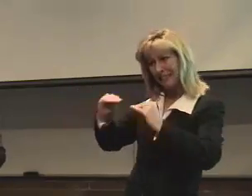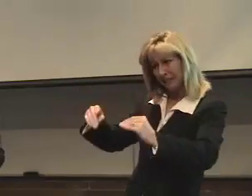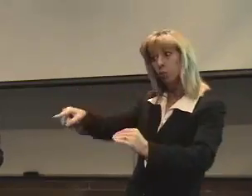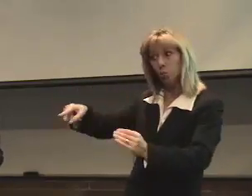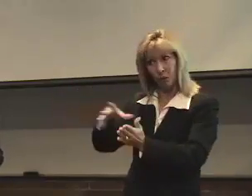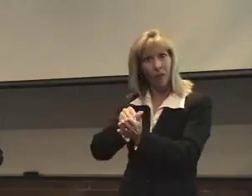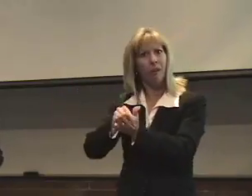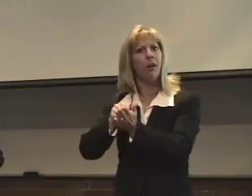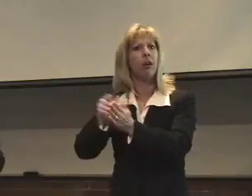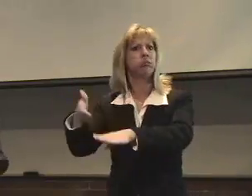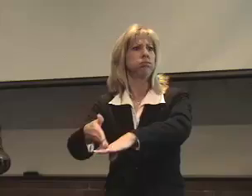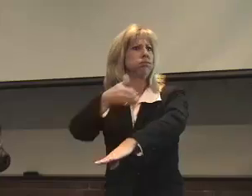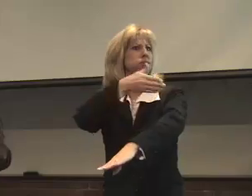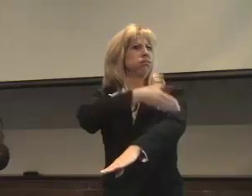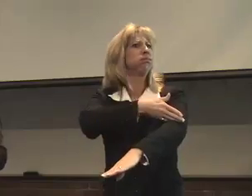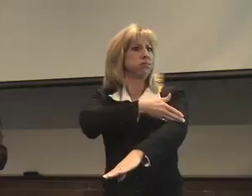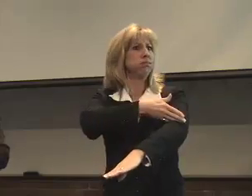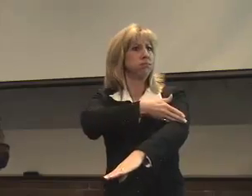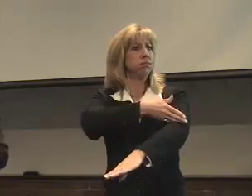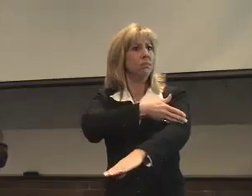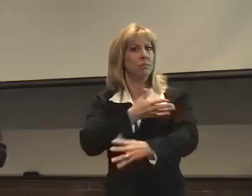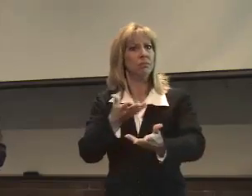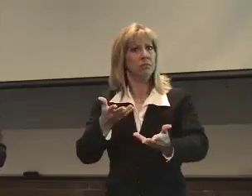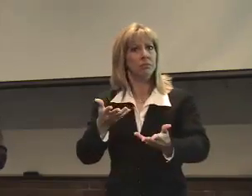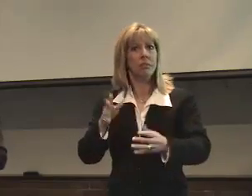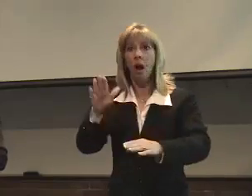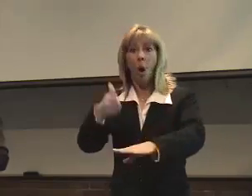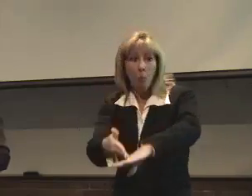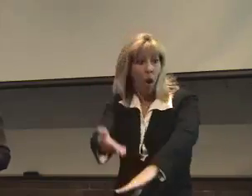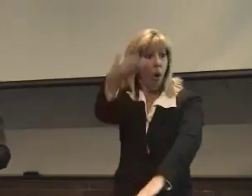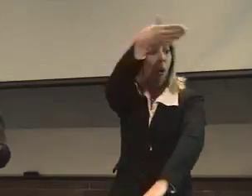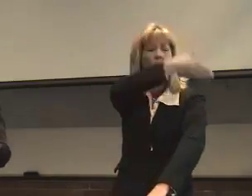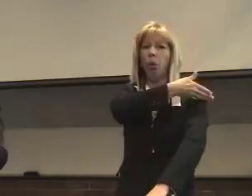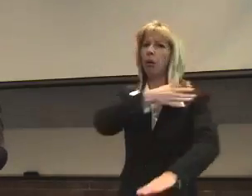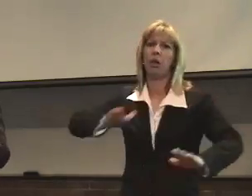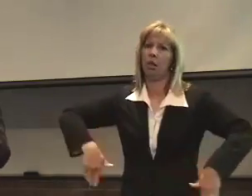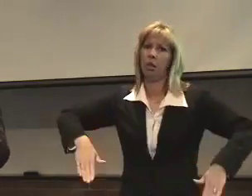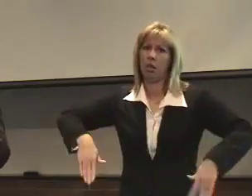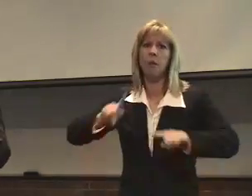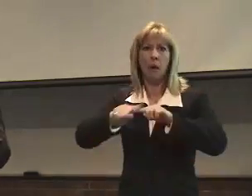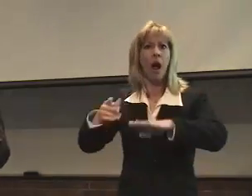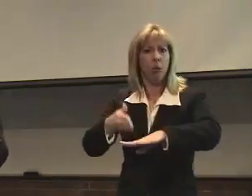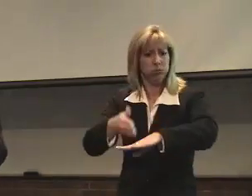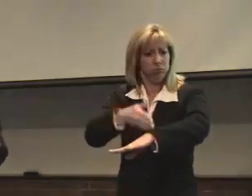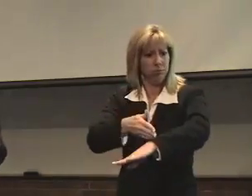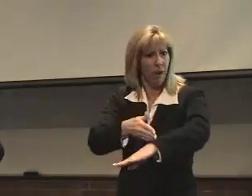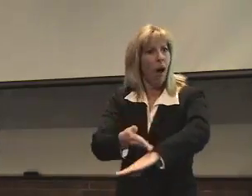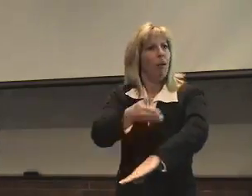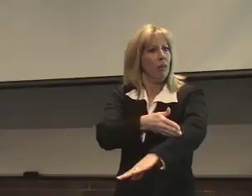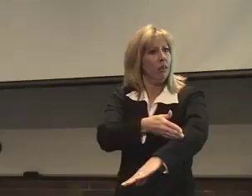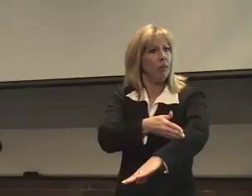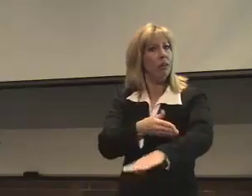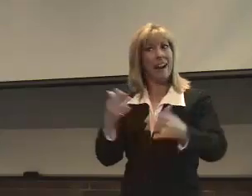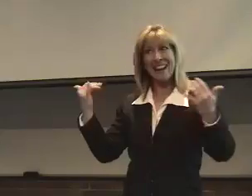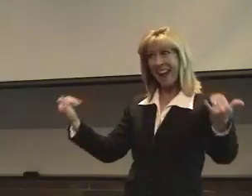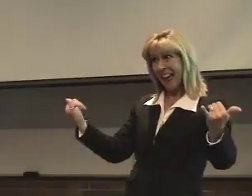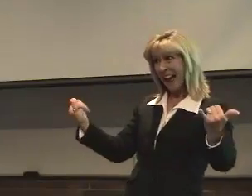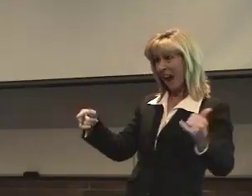much better. He's not, hasn't made huge, grade level leaps, but he now can look at something and go, oh, here's what I think it means.